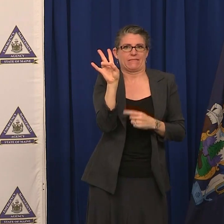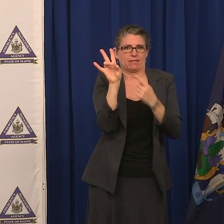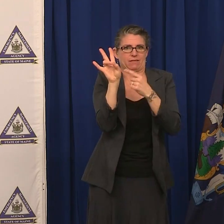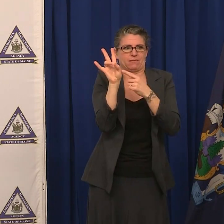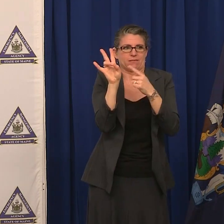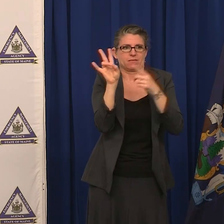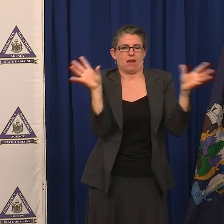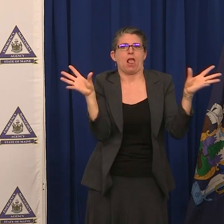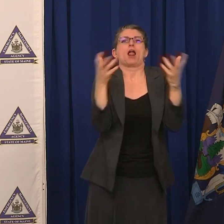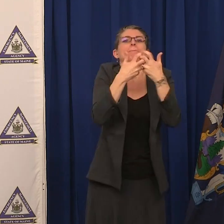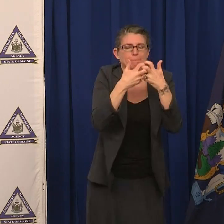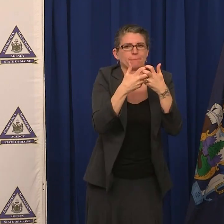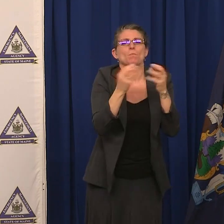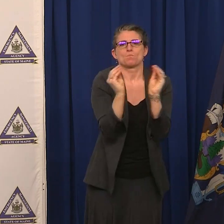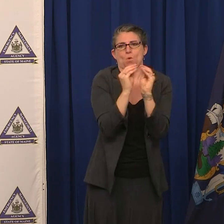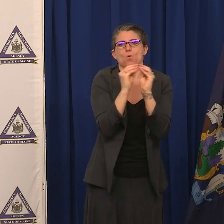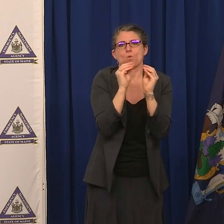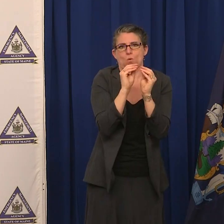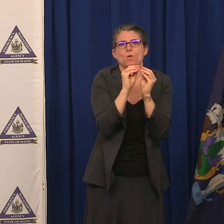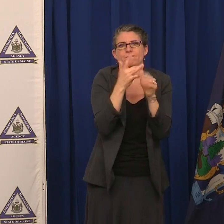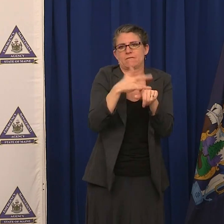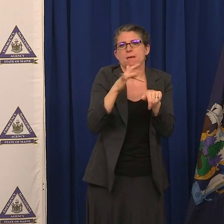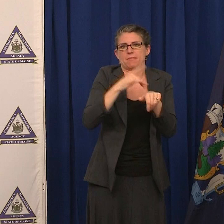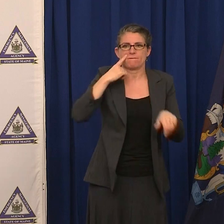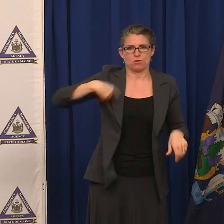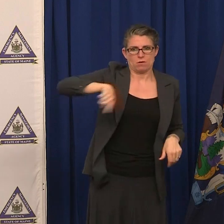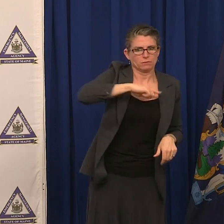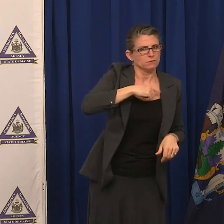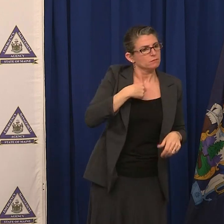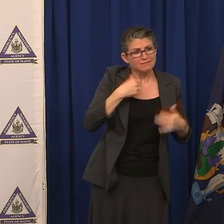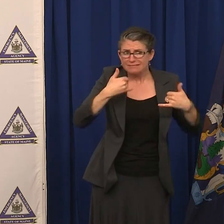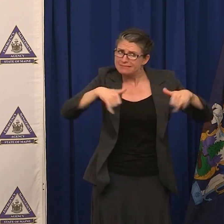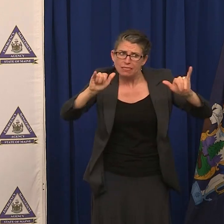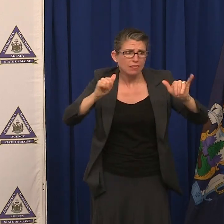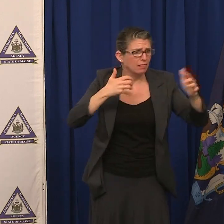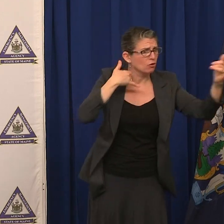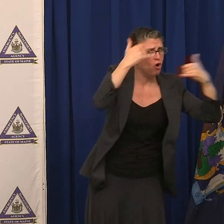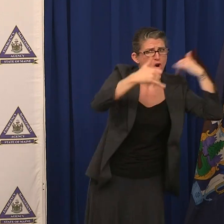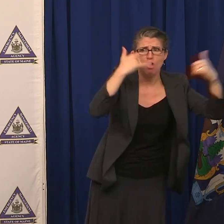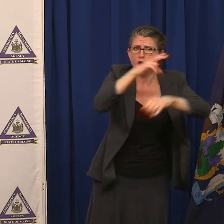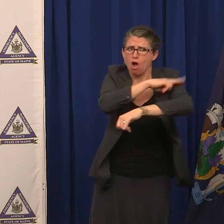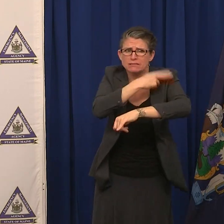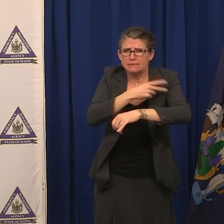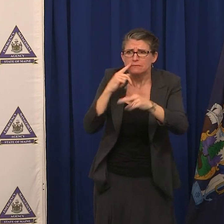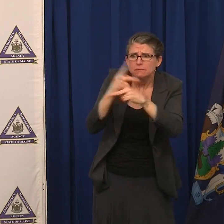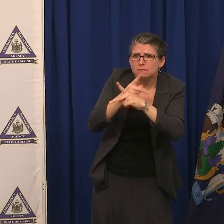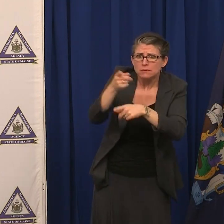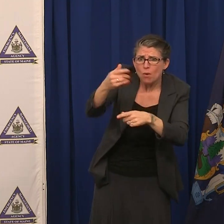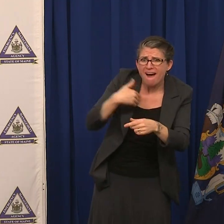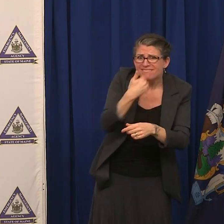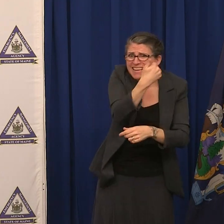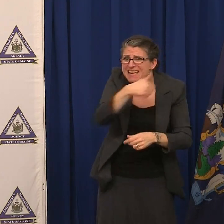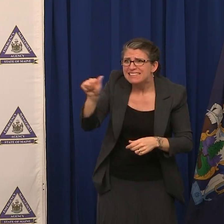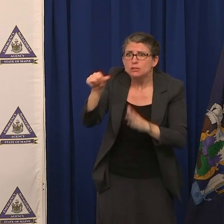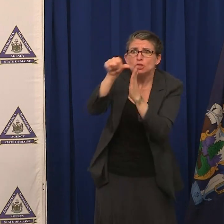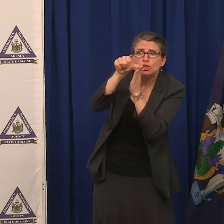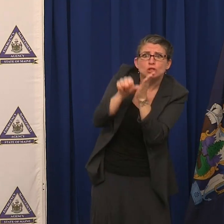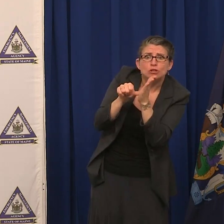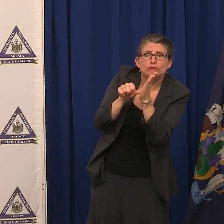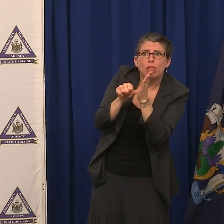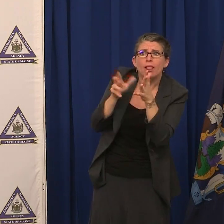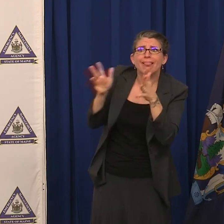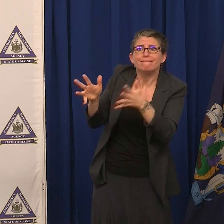We are continuing to work with hospitals to track each and every one of these vital resources so that we